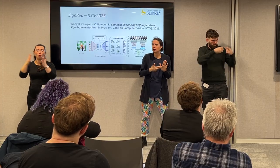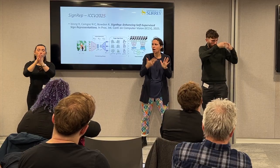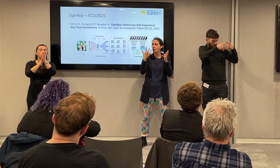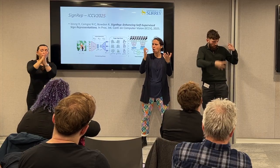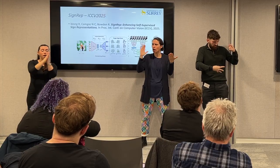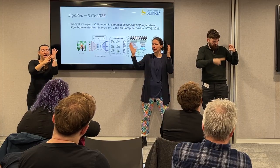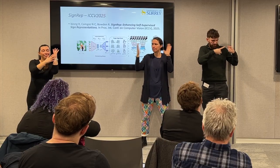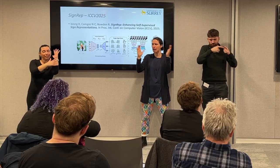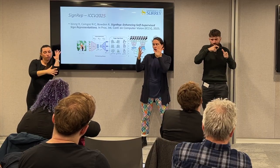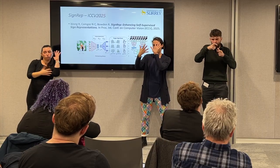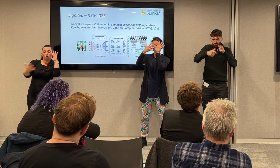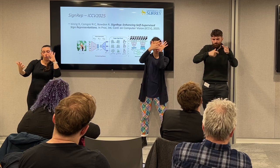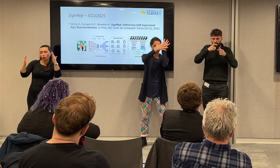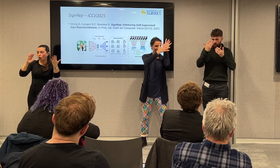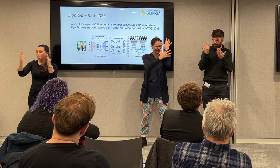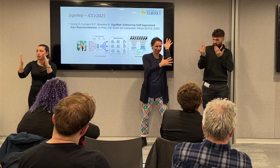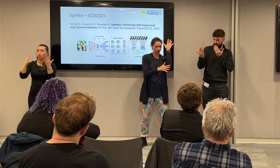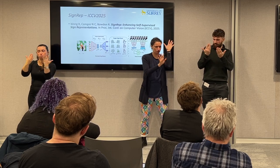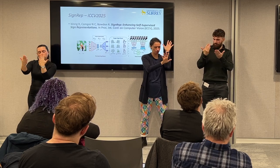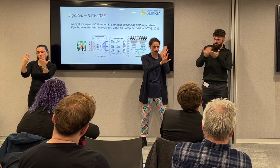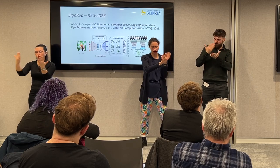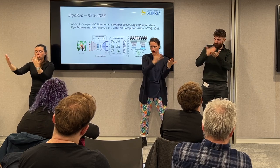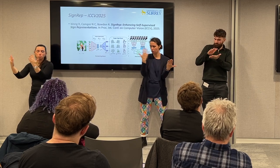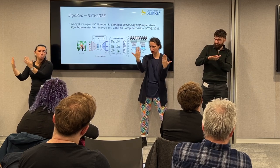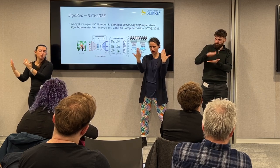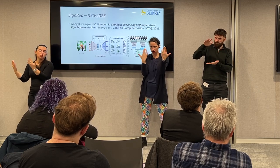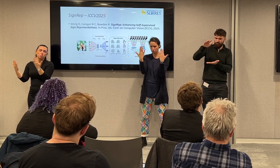lexicon that we've curated against